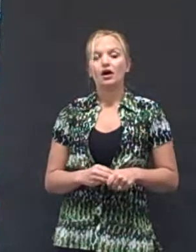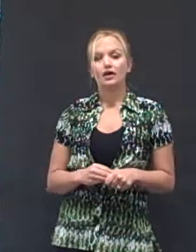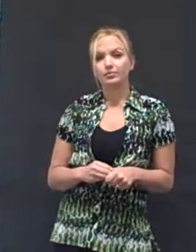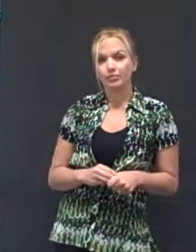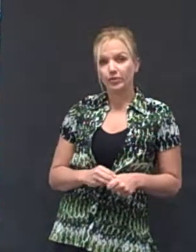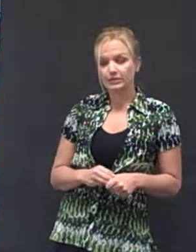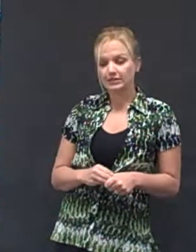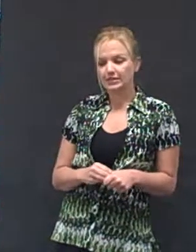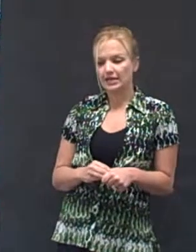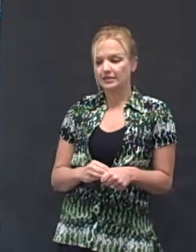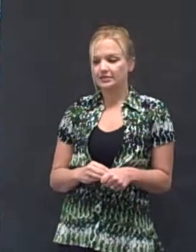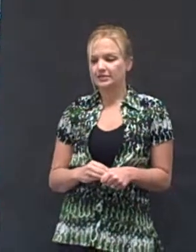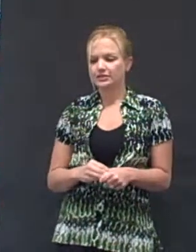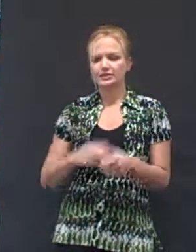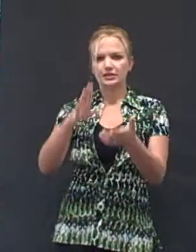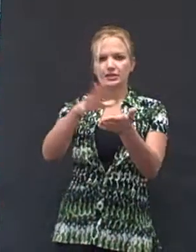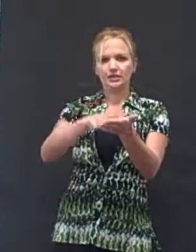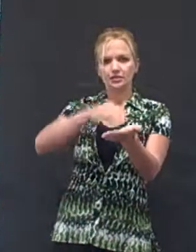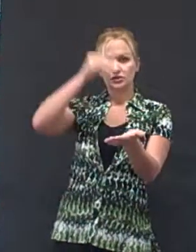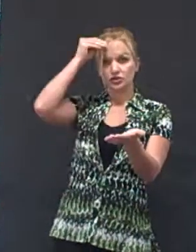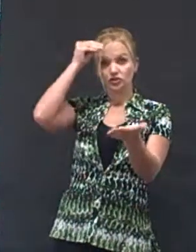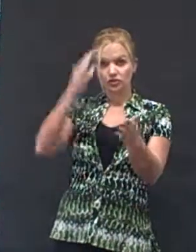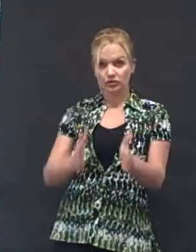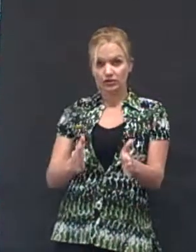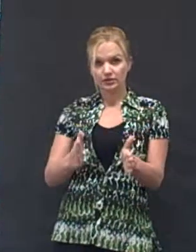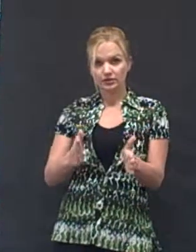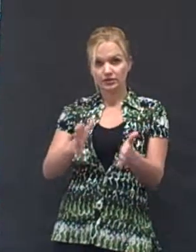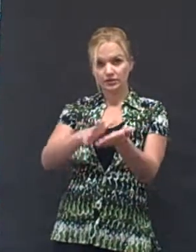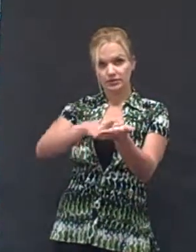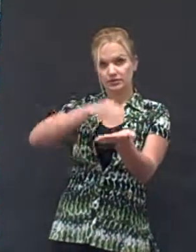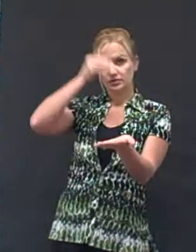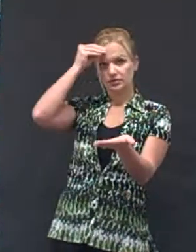Our employment status, you'll see student.